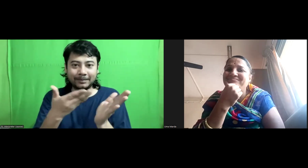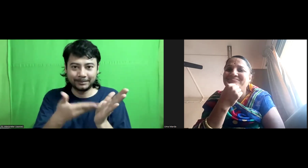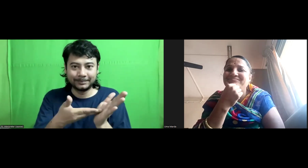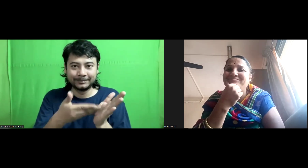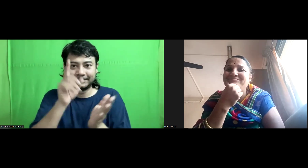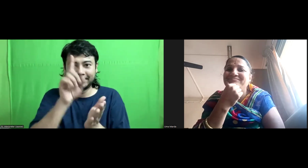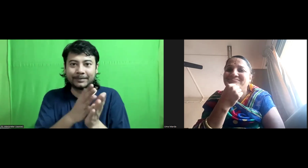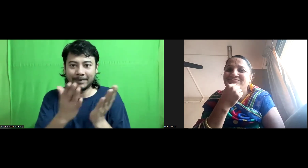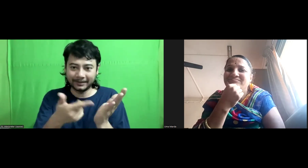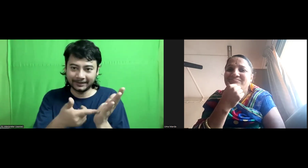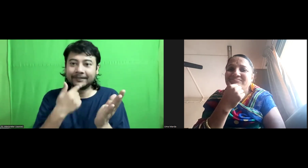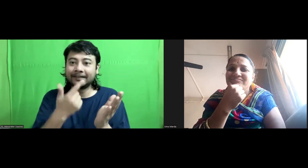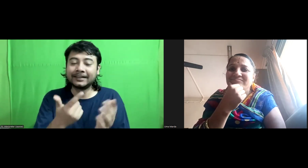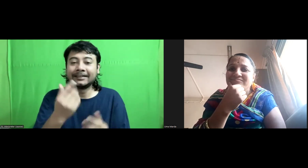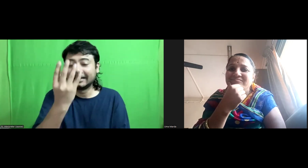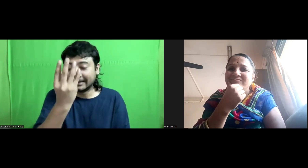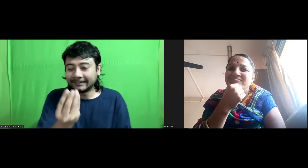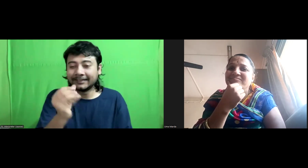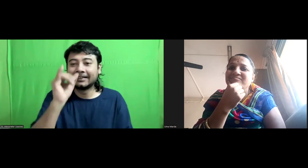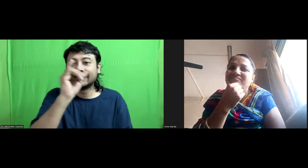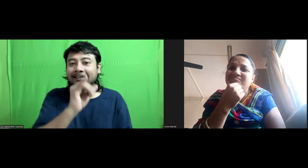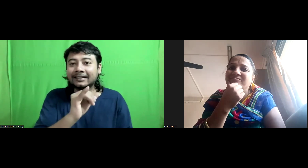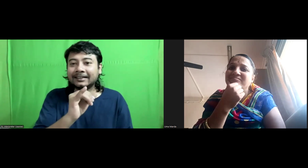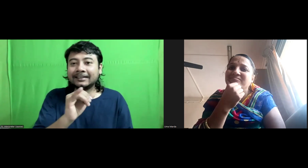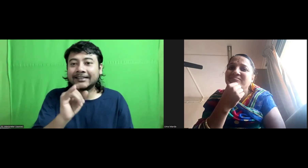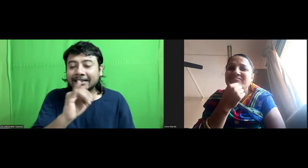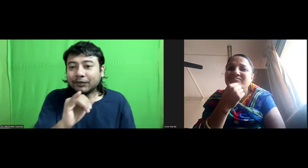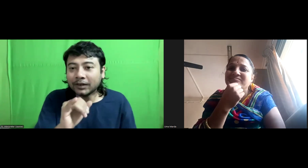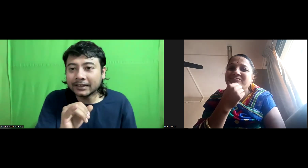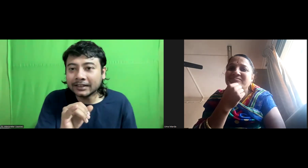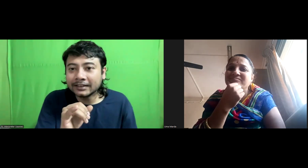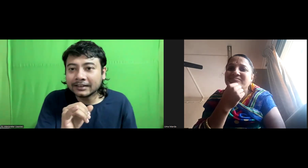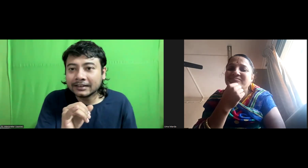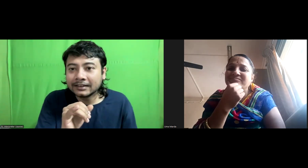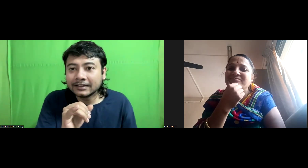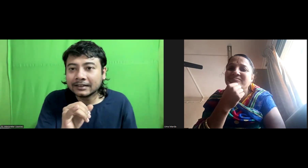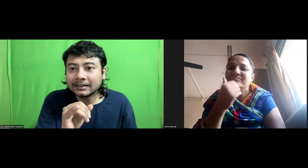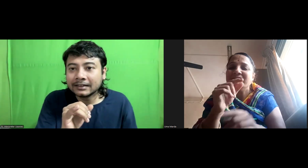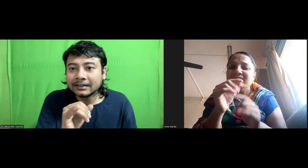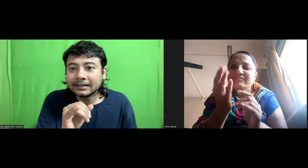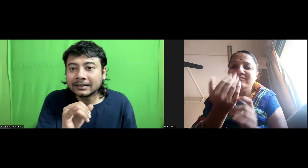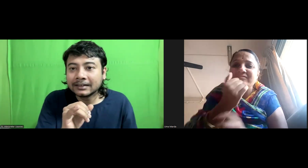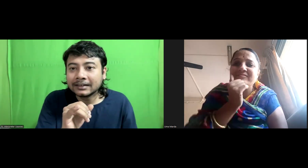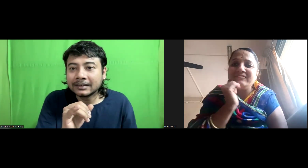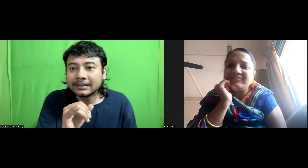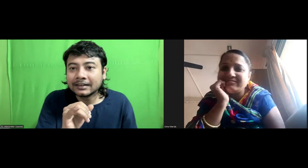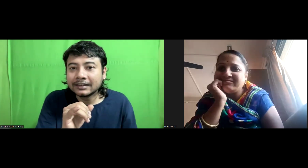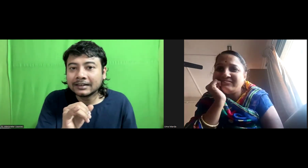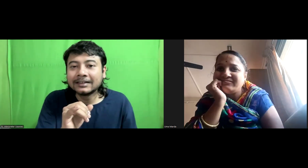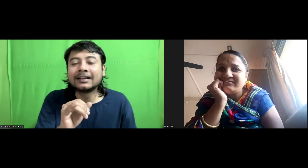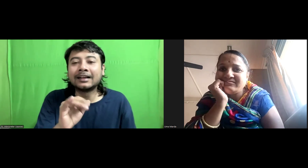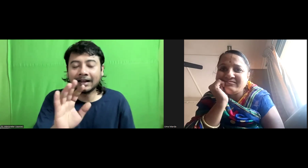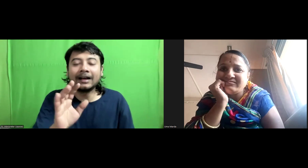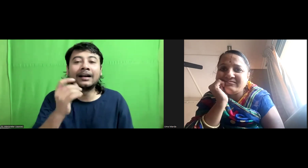crawled and he the tree broke down. So that timing is not there in the books. 6:40. I'm just giving a hypothetical